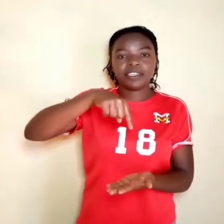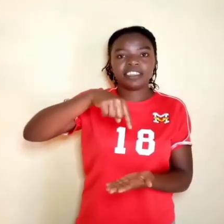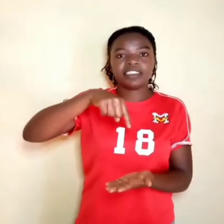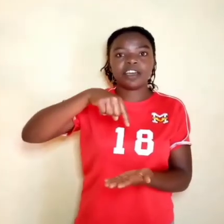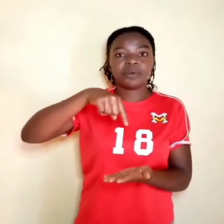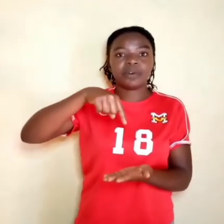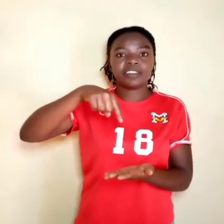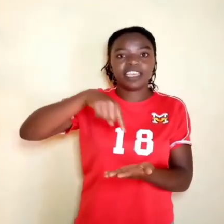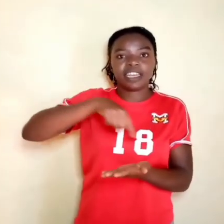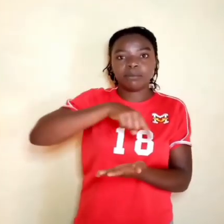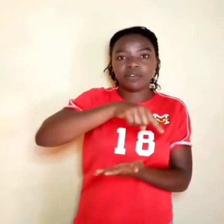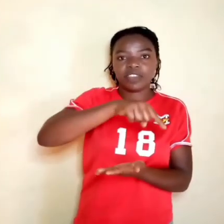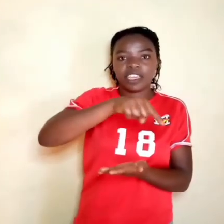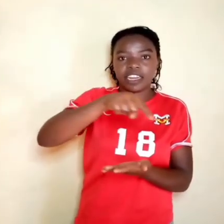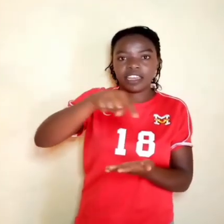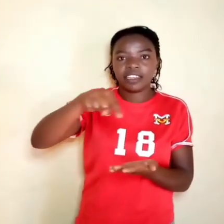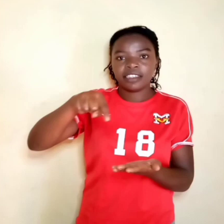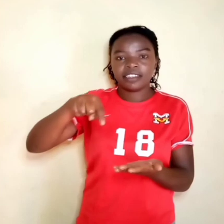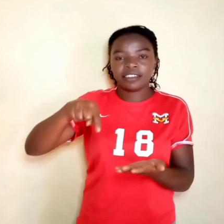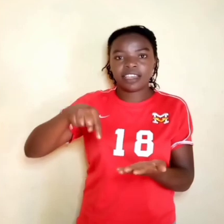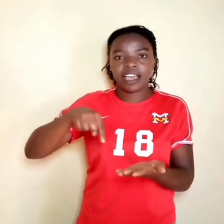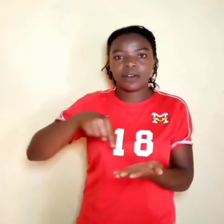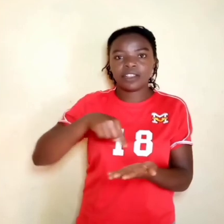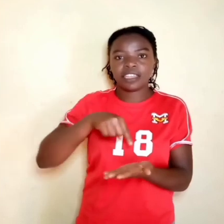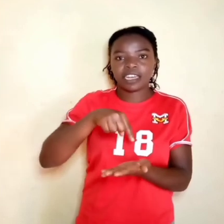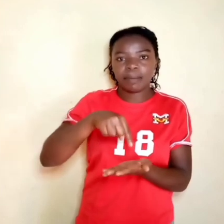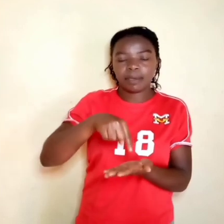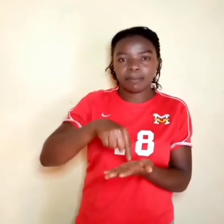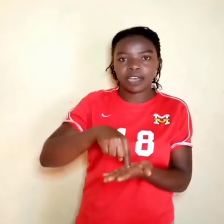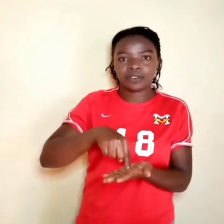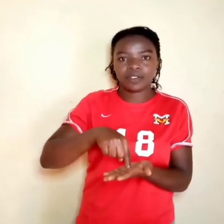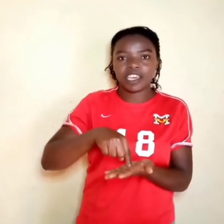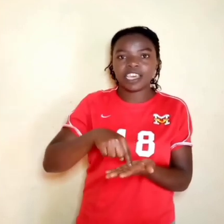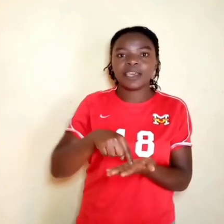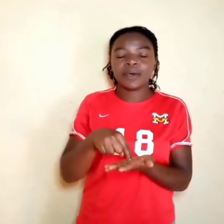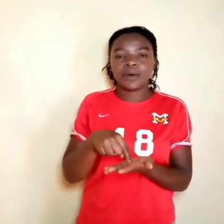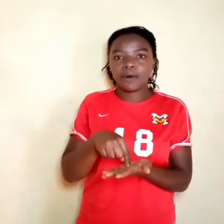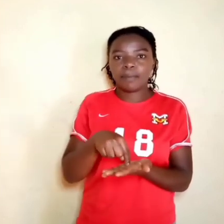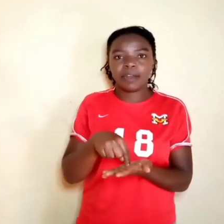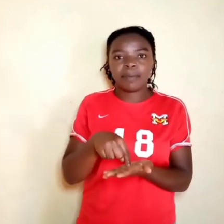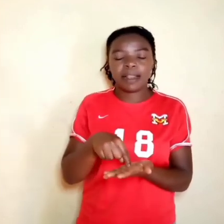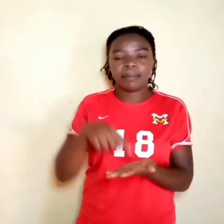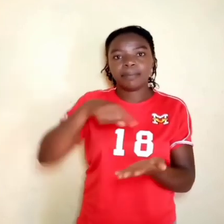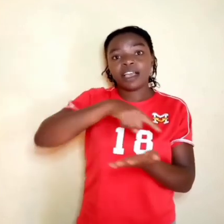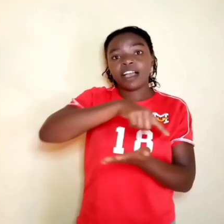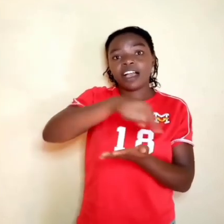pointing downwards and moving in a circle, then coming back to the open palm.